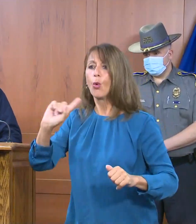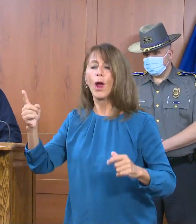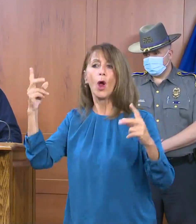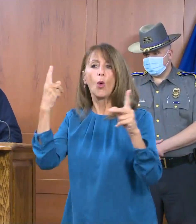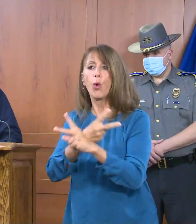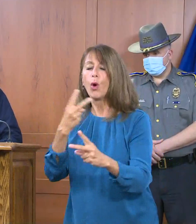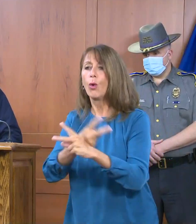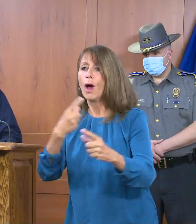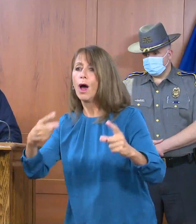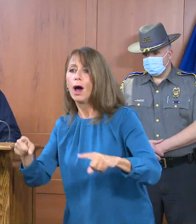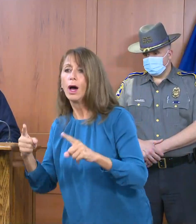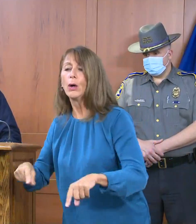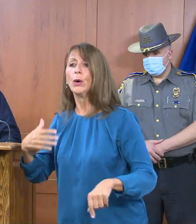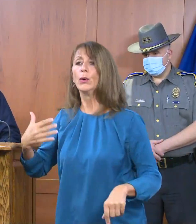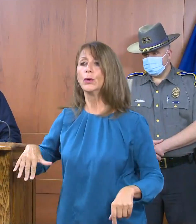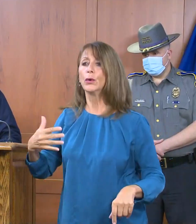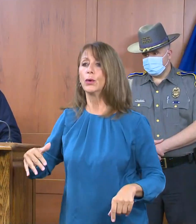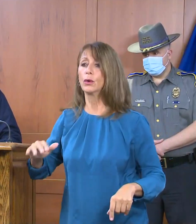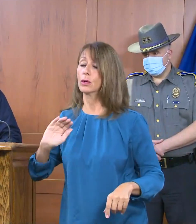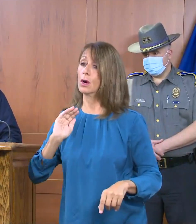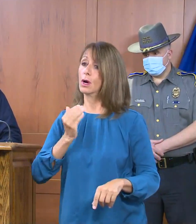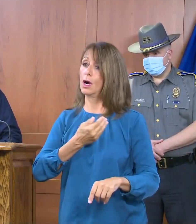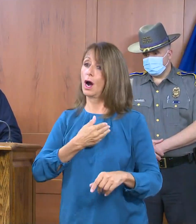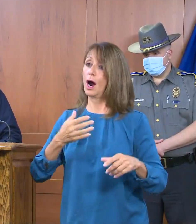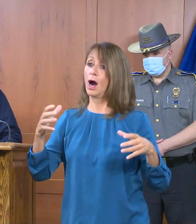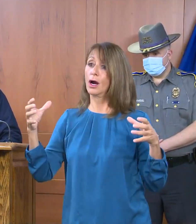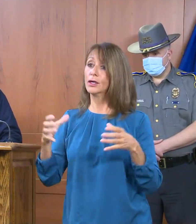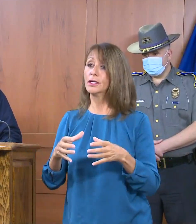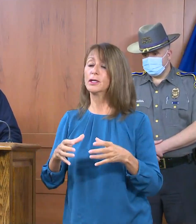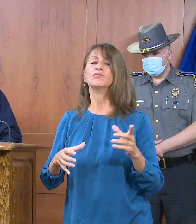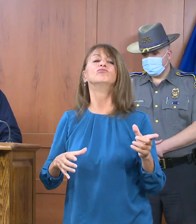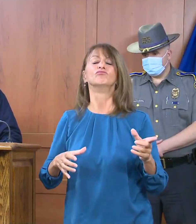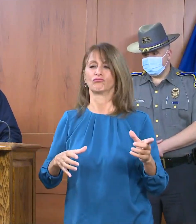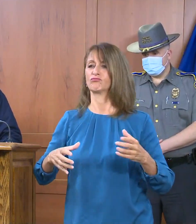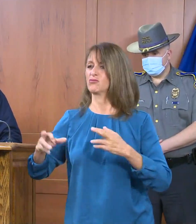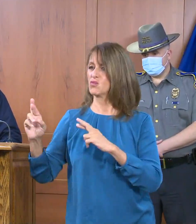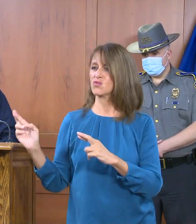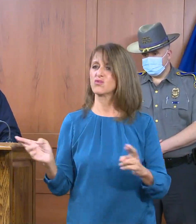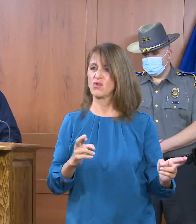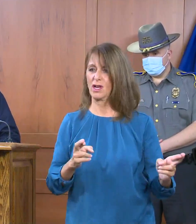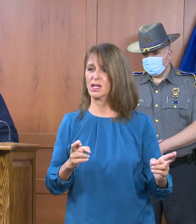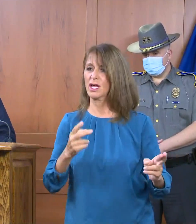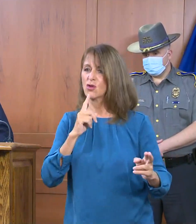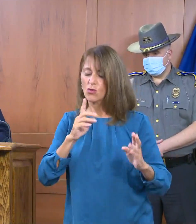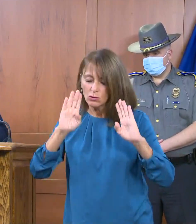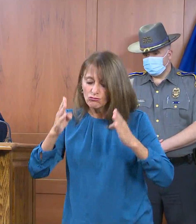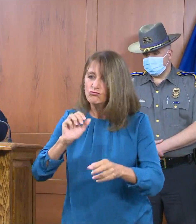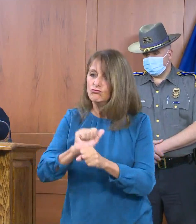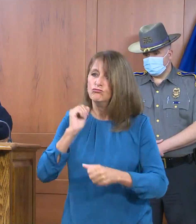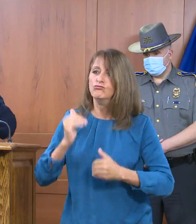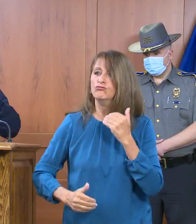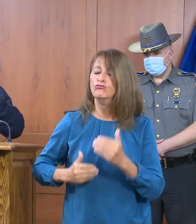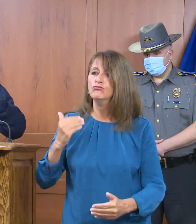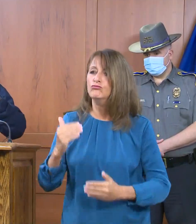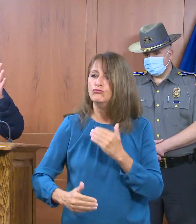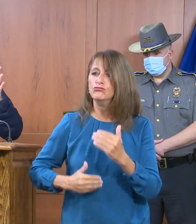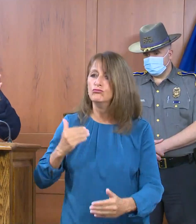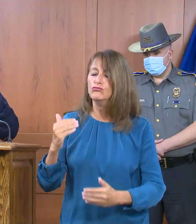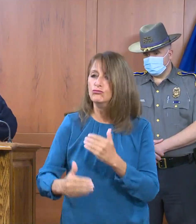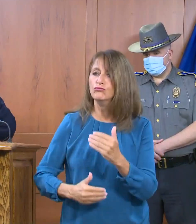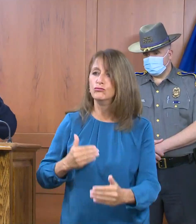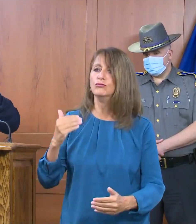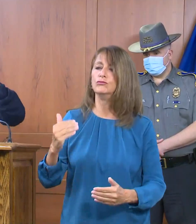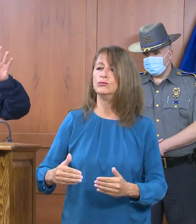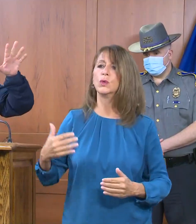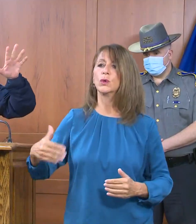flood. You know, so our team, I think, here is well organized and working this very hard. Broadly speaking, the other